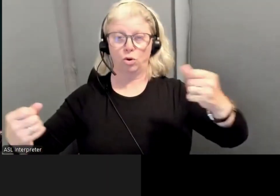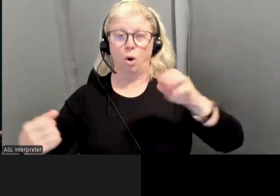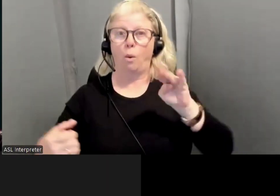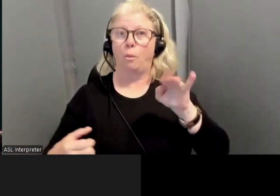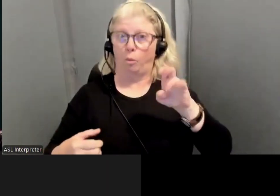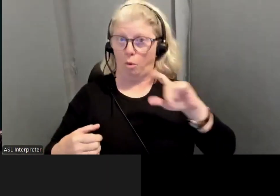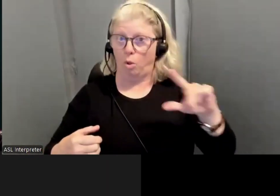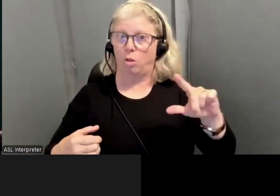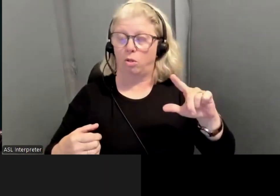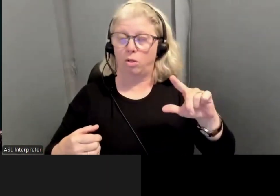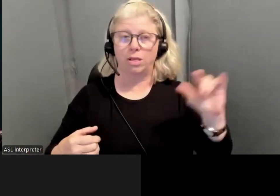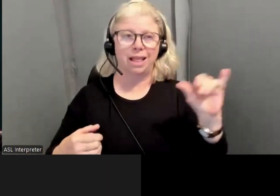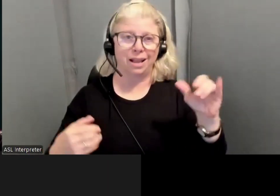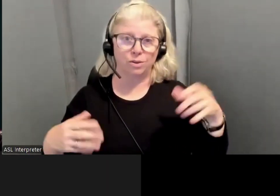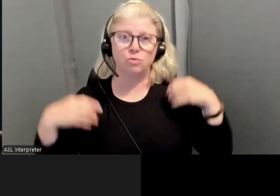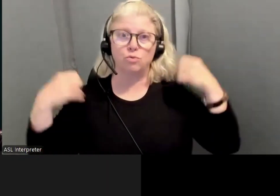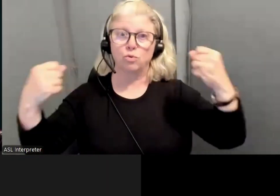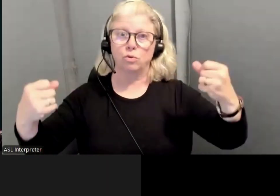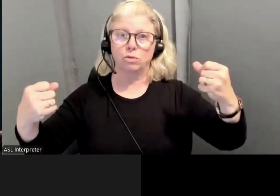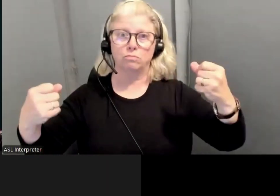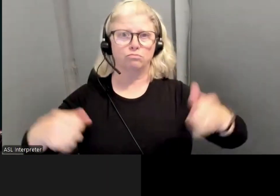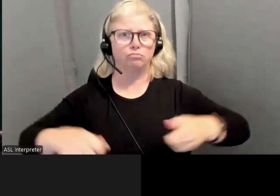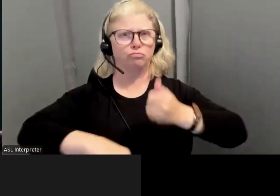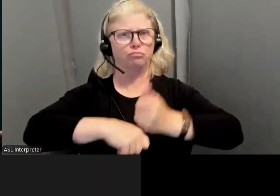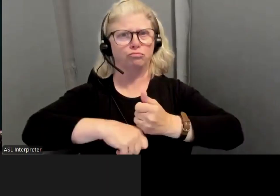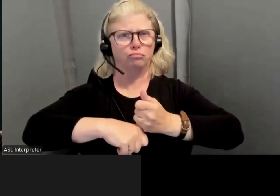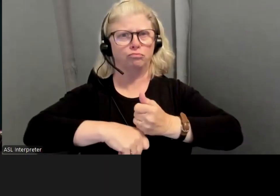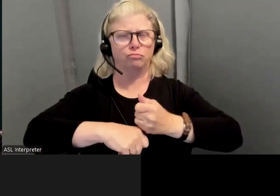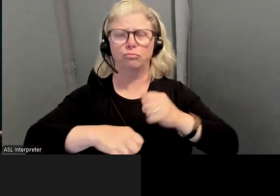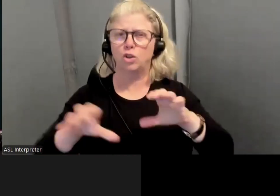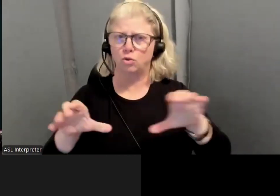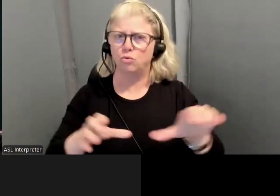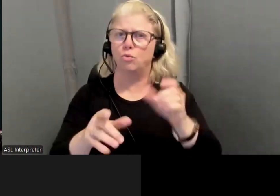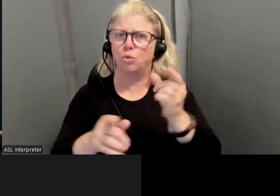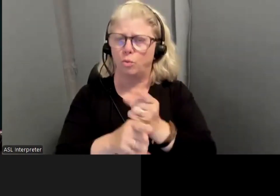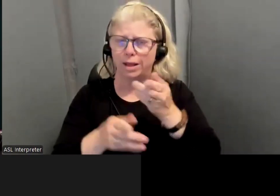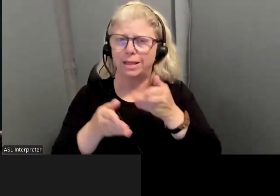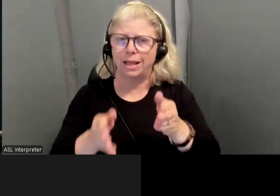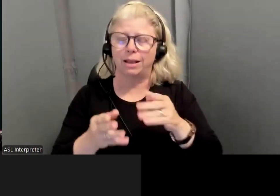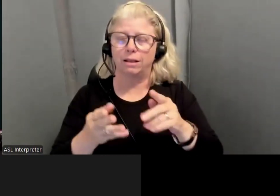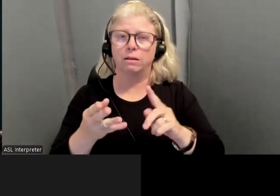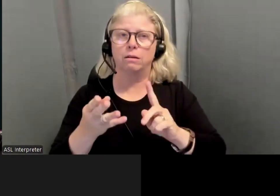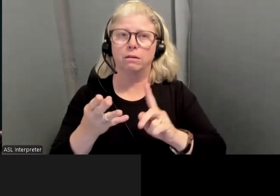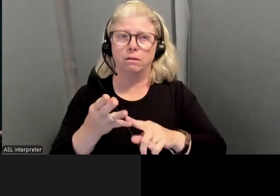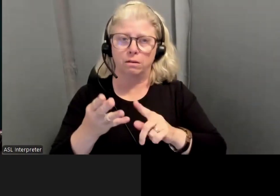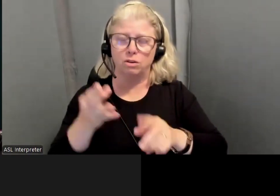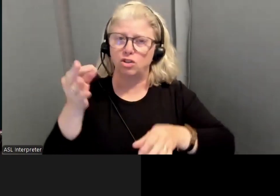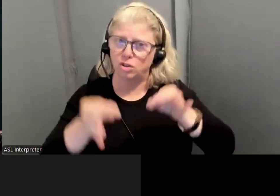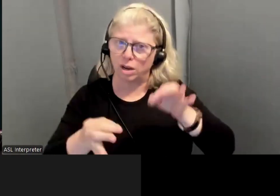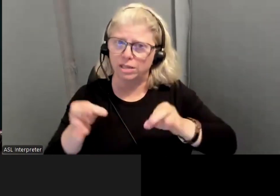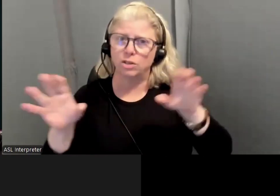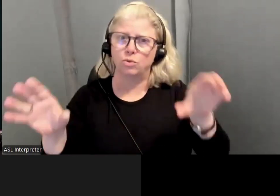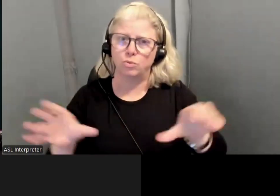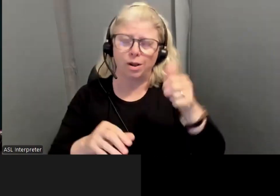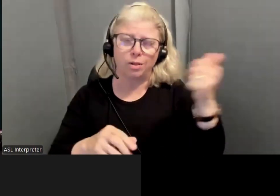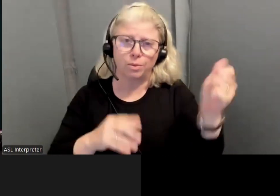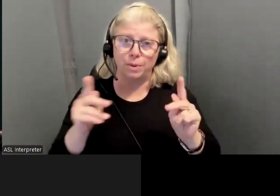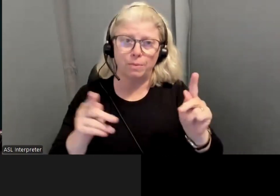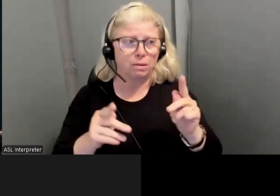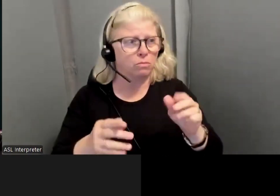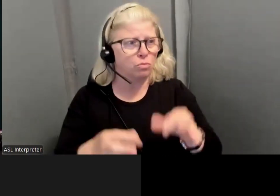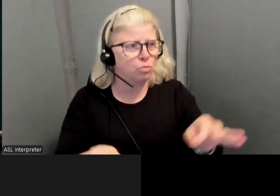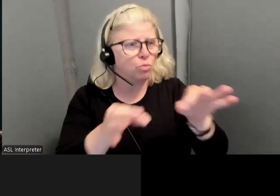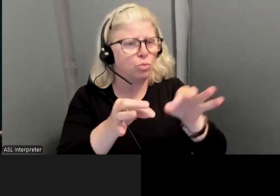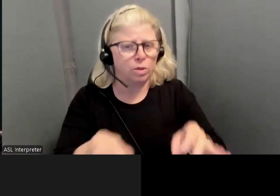kind, as in the courage to stand up and do the right thing, justice, meaning treating others as worthy of